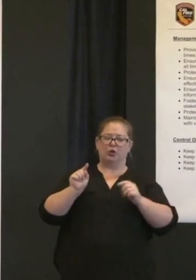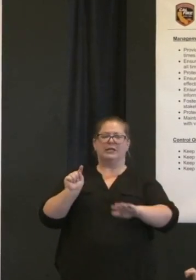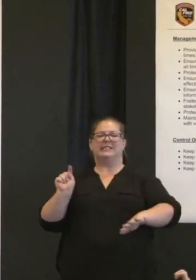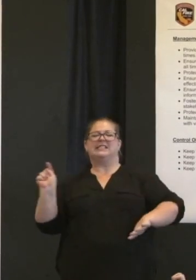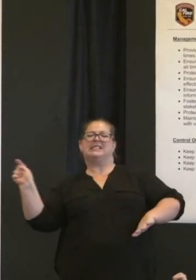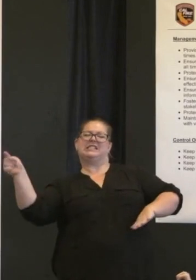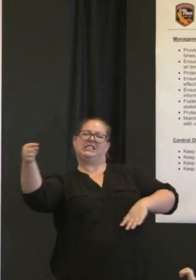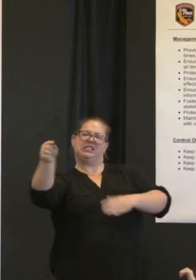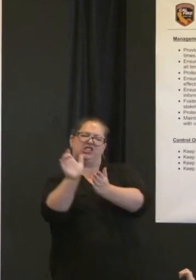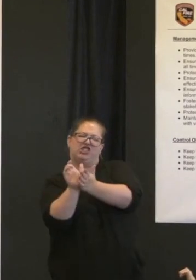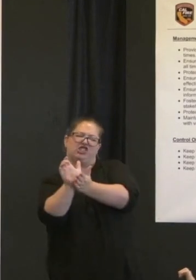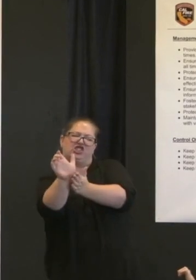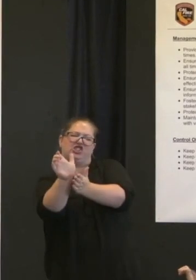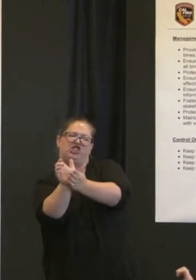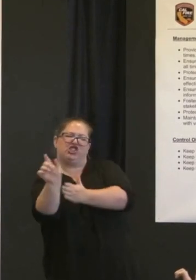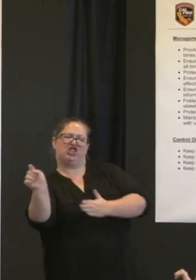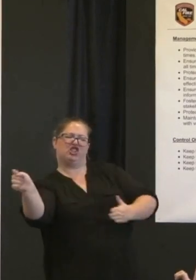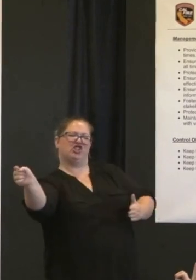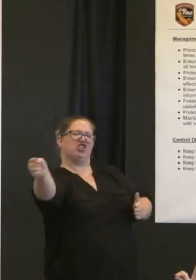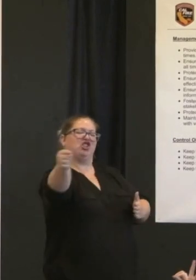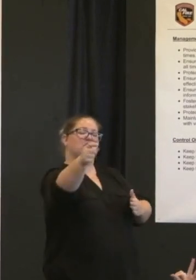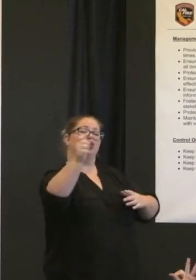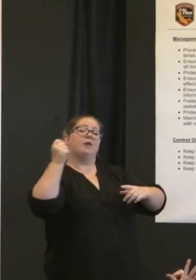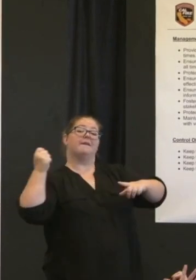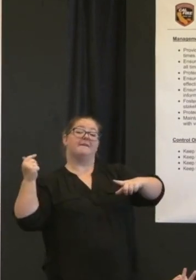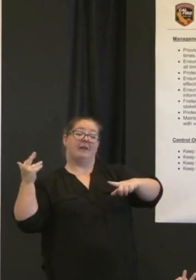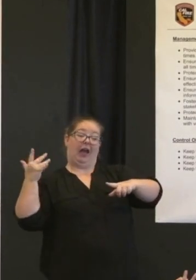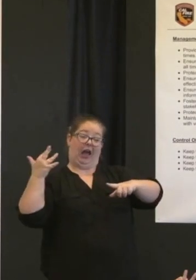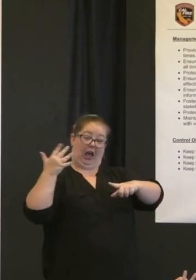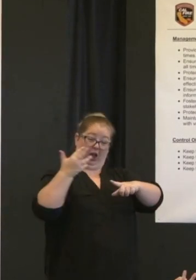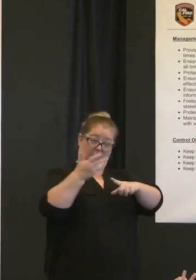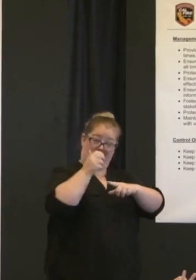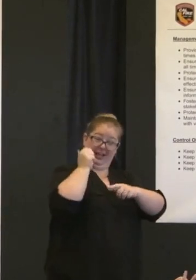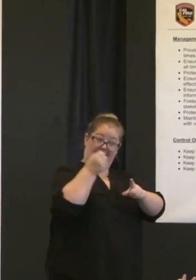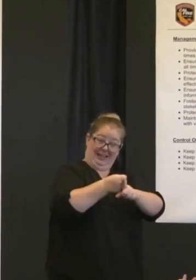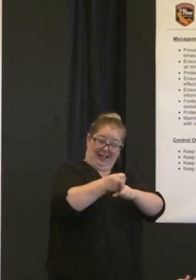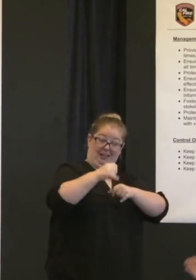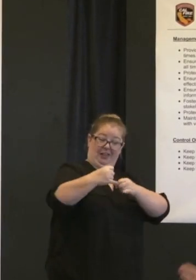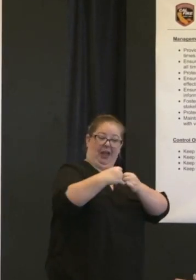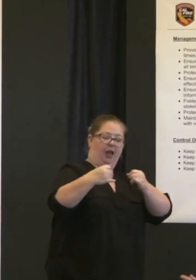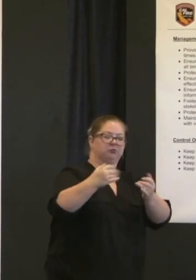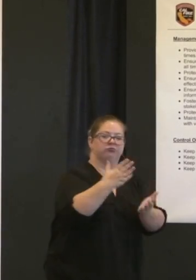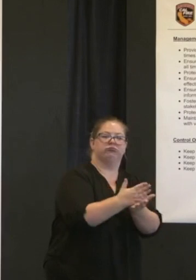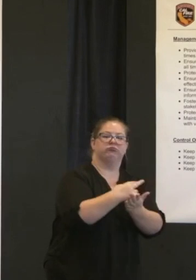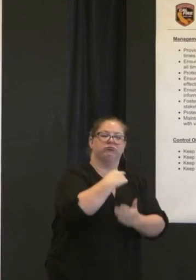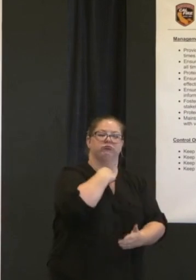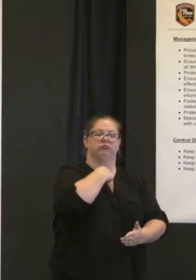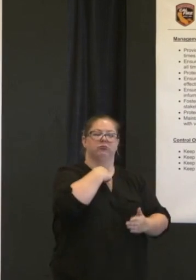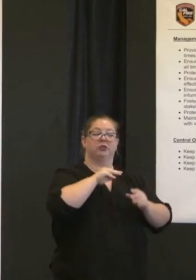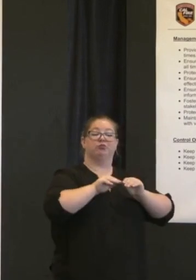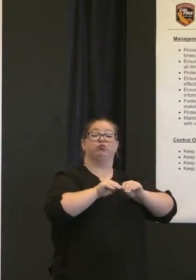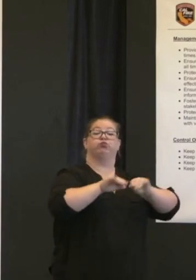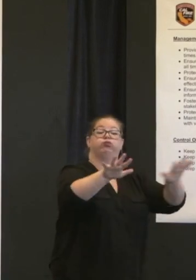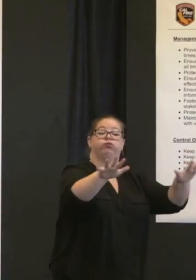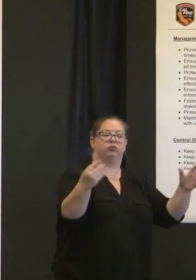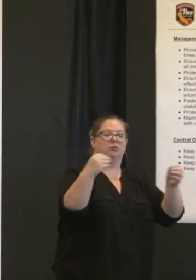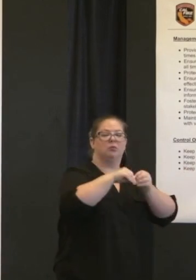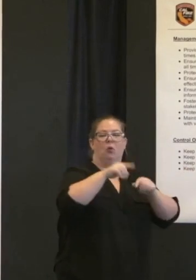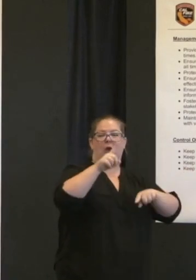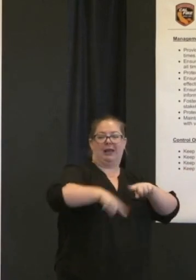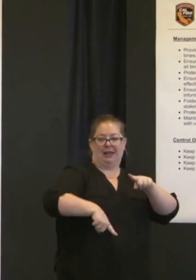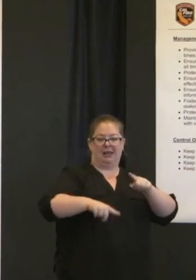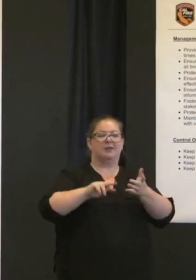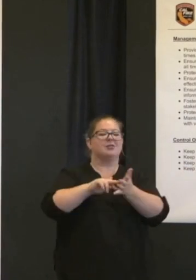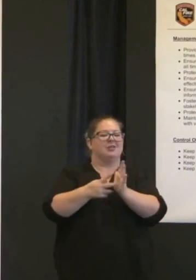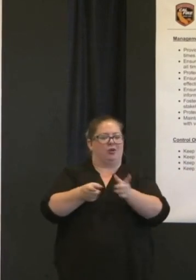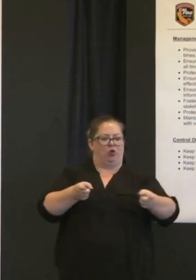towards those lines, we can then address the fire from a safer vantage point. And that's what we're currently doing, which explains the columns of smoke you'll see in the